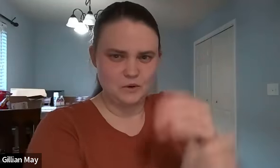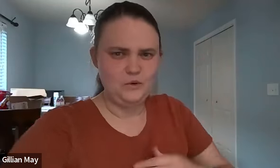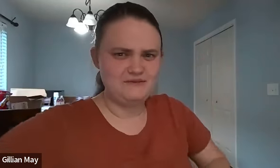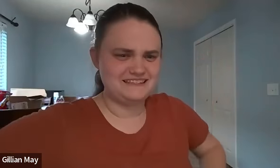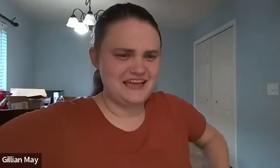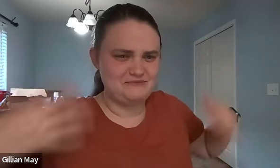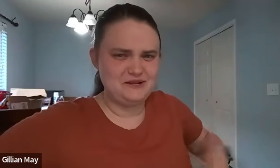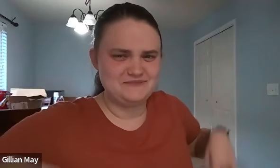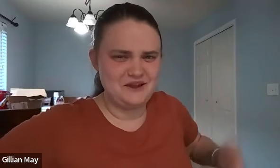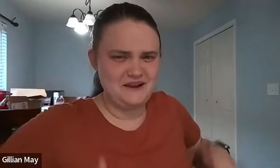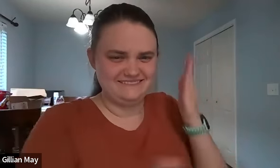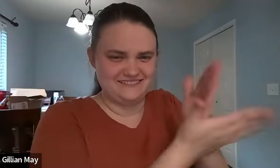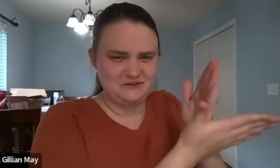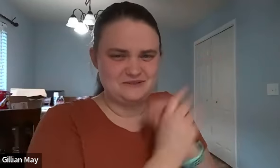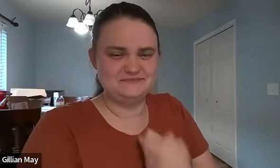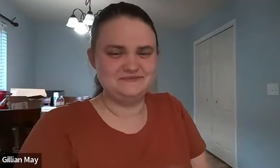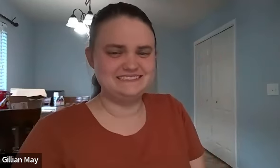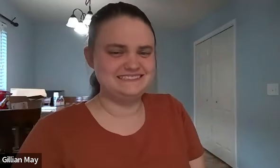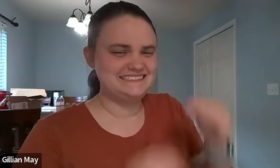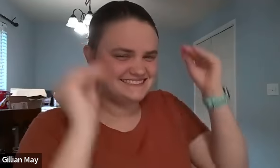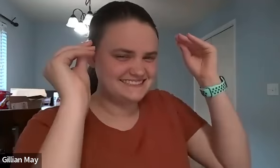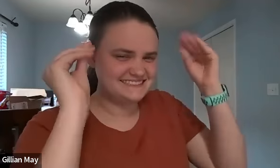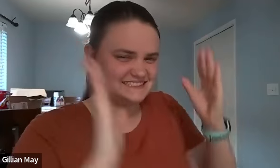Oh, that was loud. Whoops, sorry. So close.